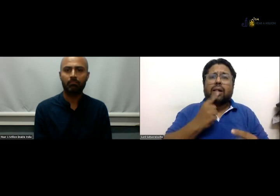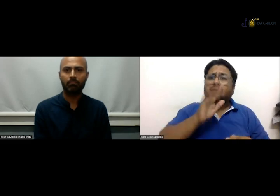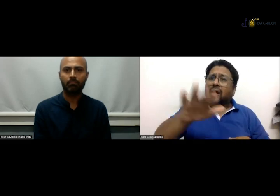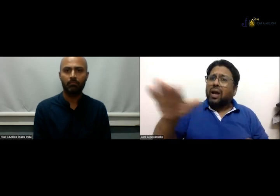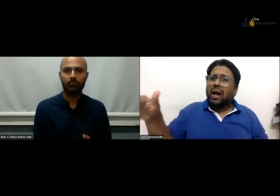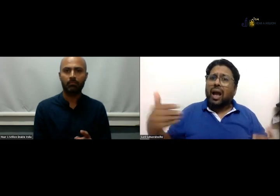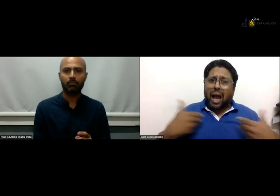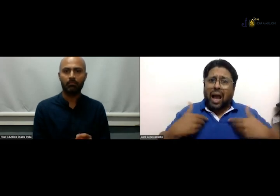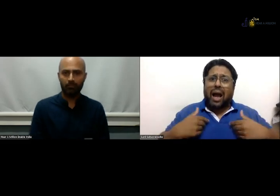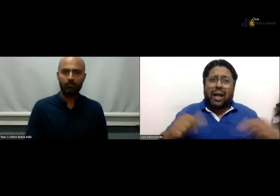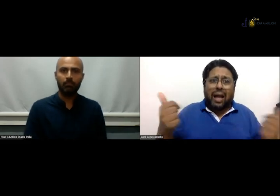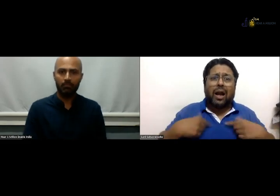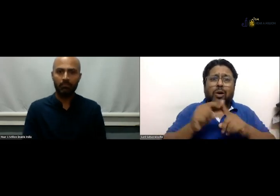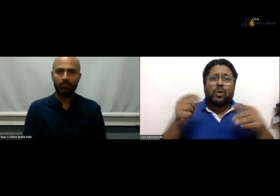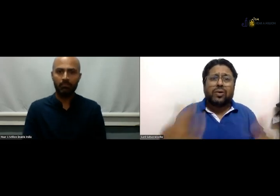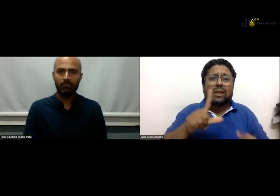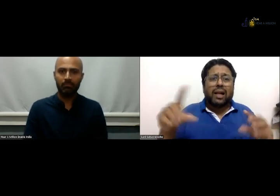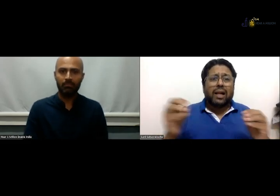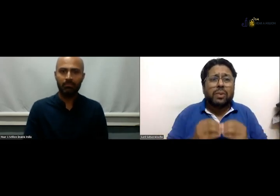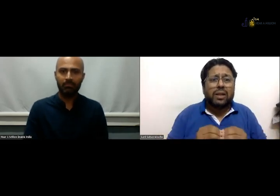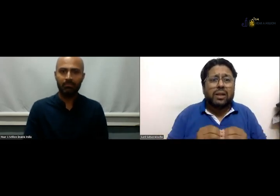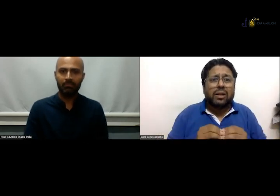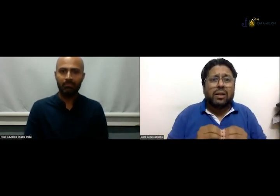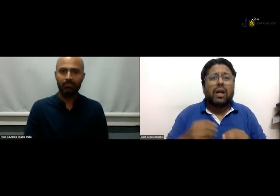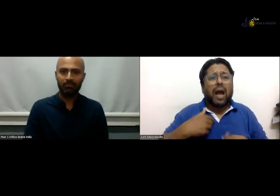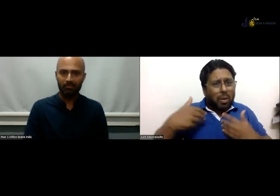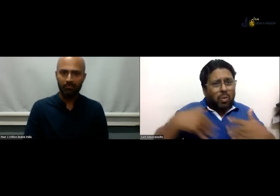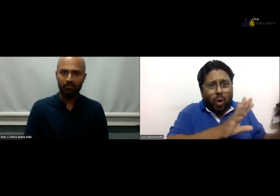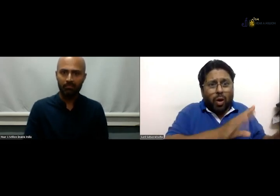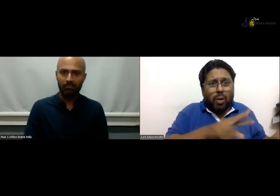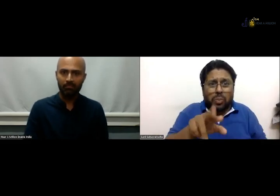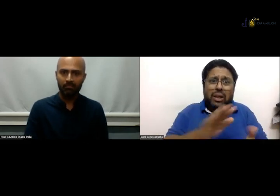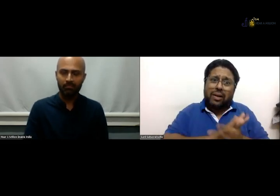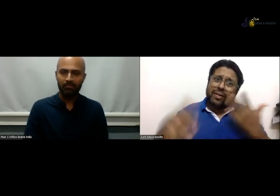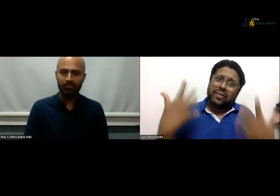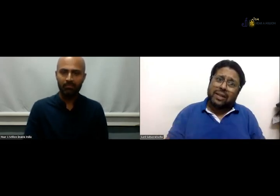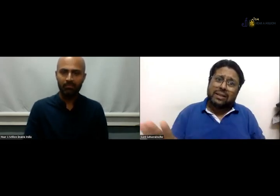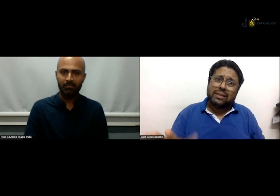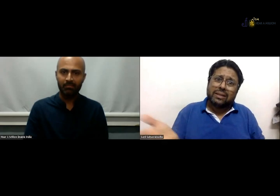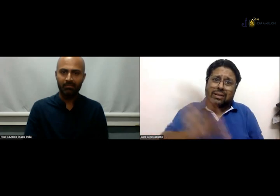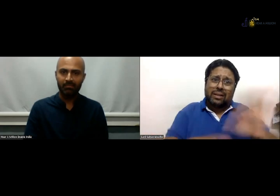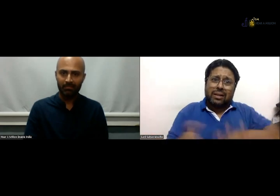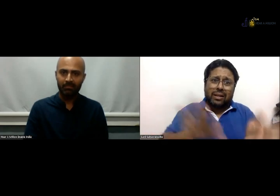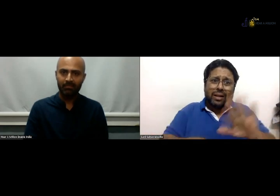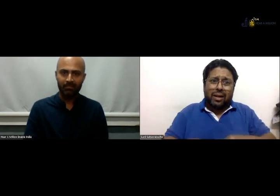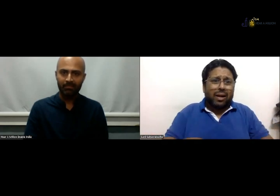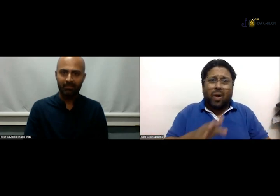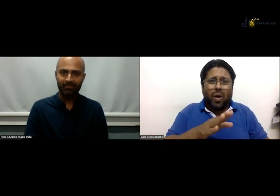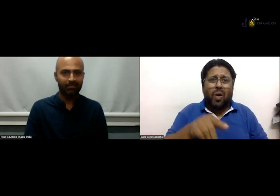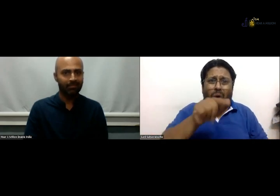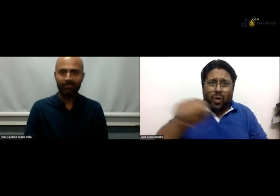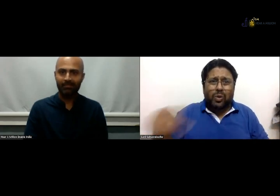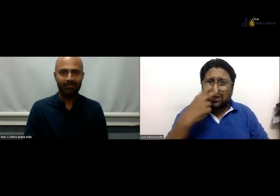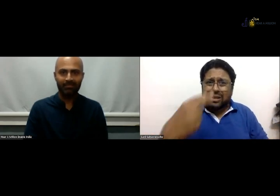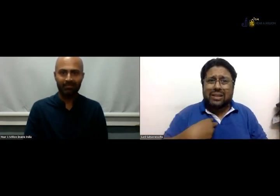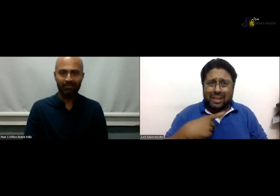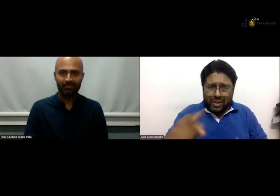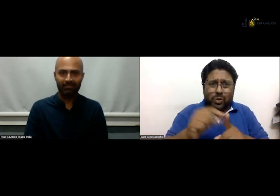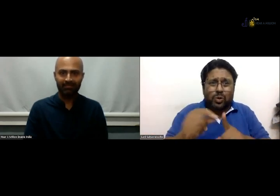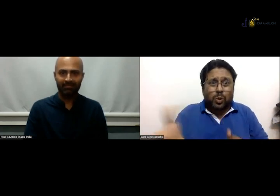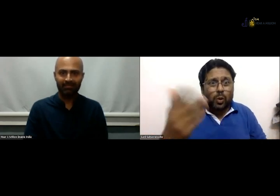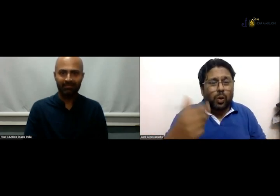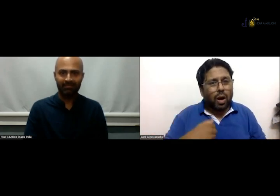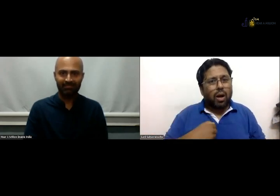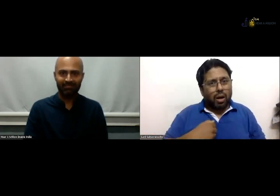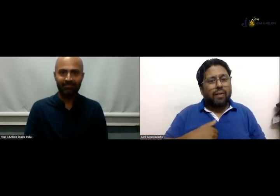She told me, and yeah, and she showed to the whole world that she could do it.